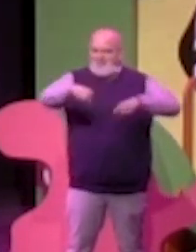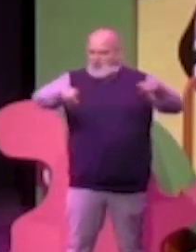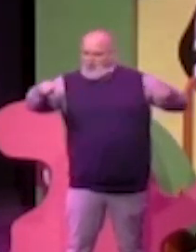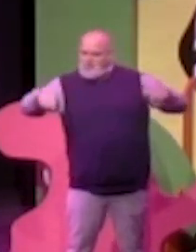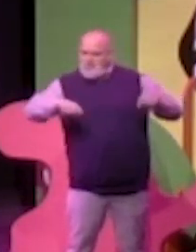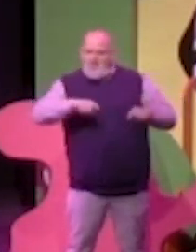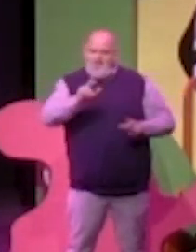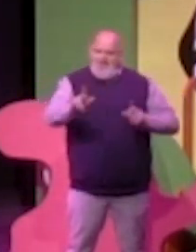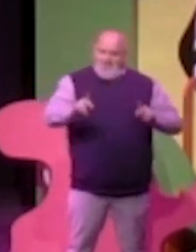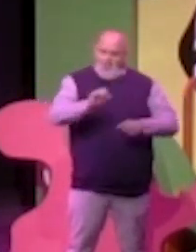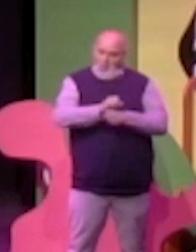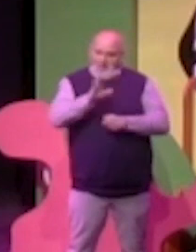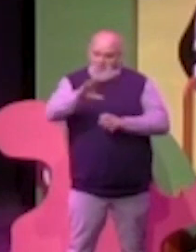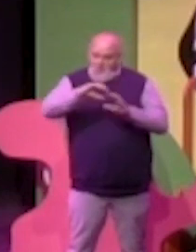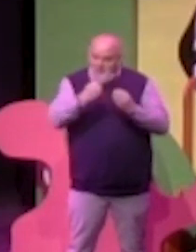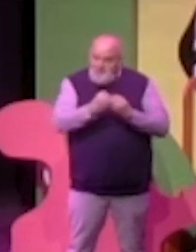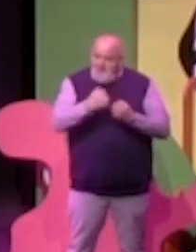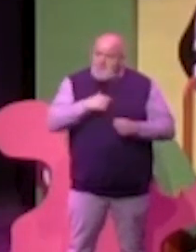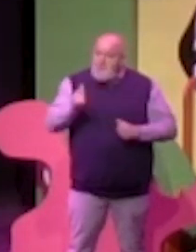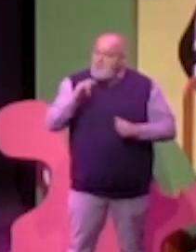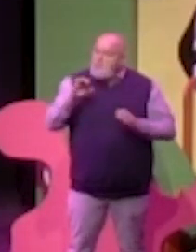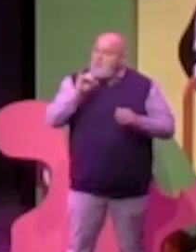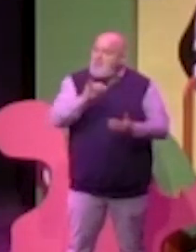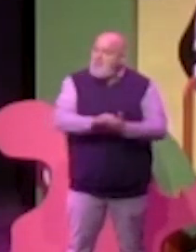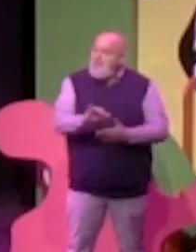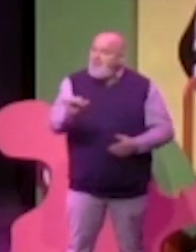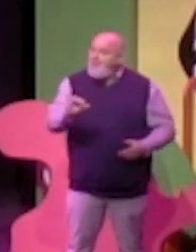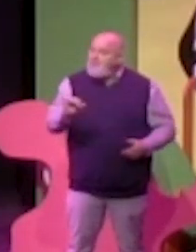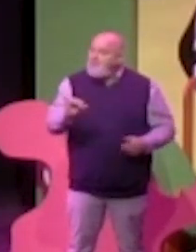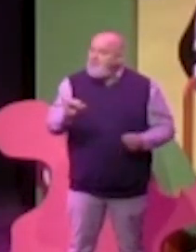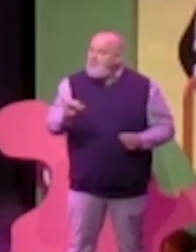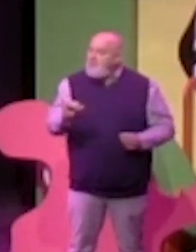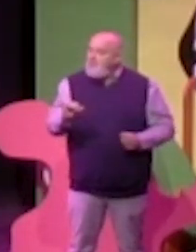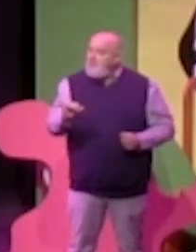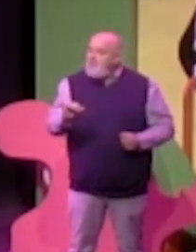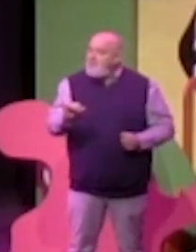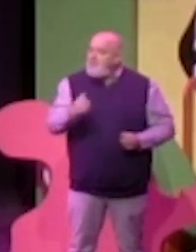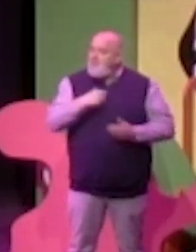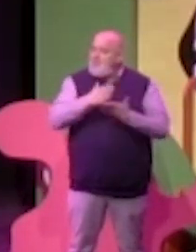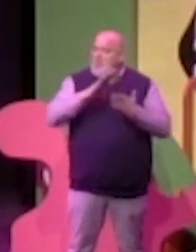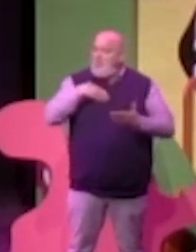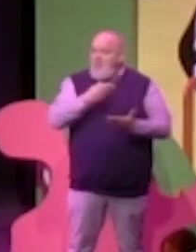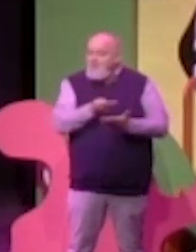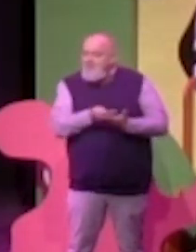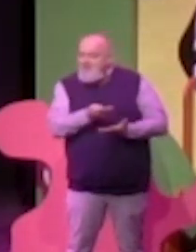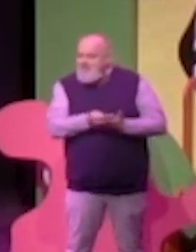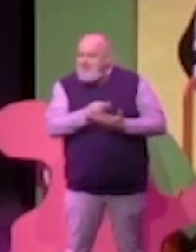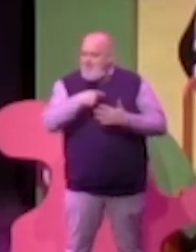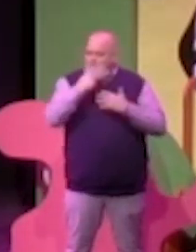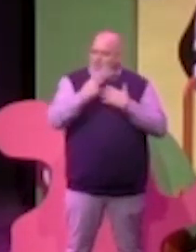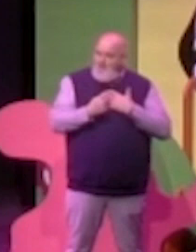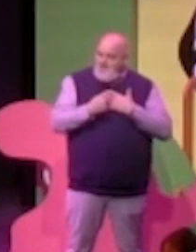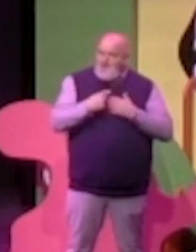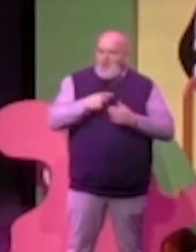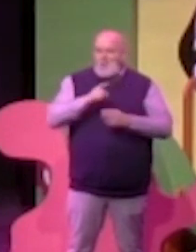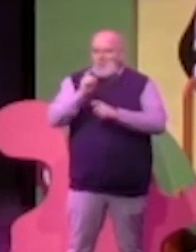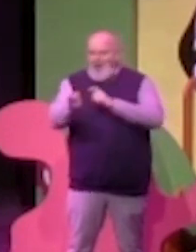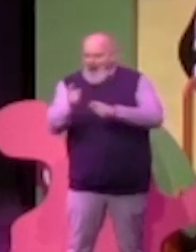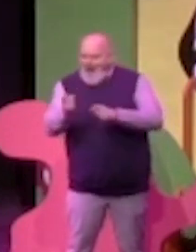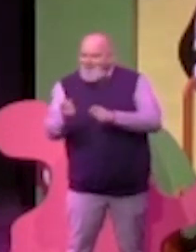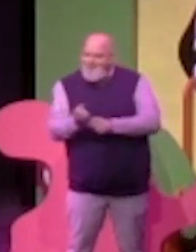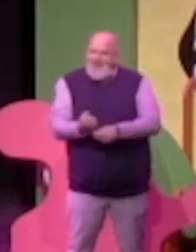we've done things like that, and yes, we also did have, you know, part of our grant-making program actually had workshops for